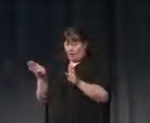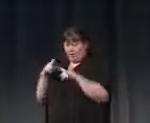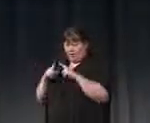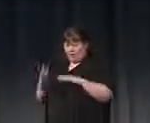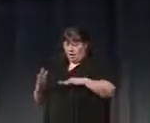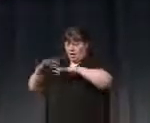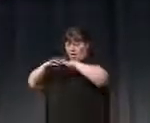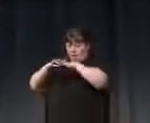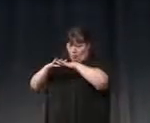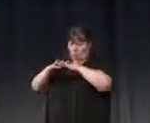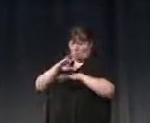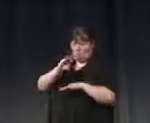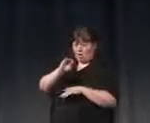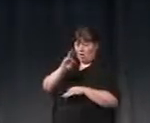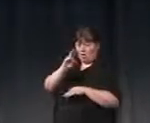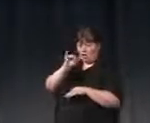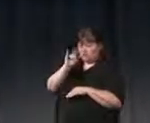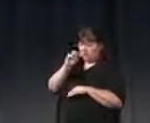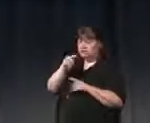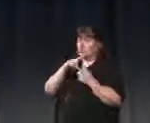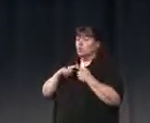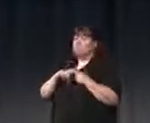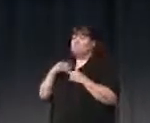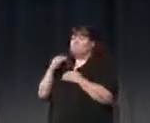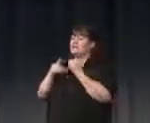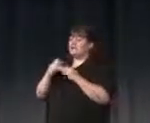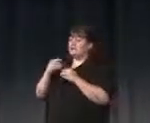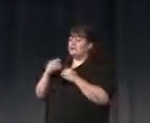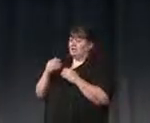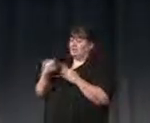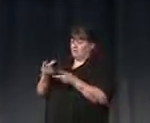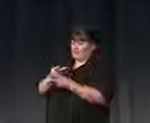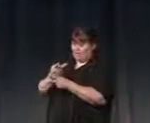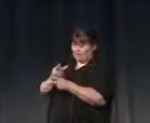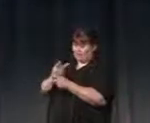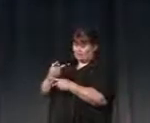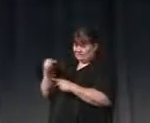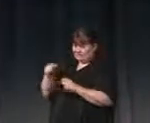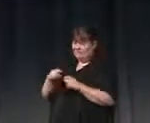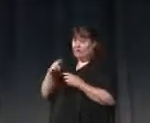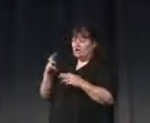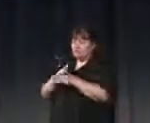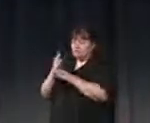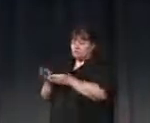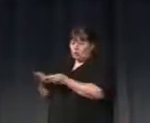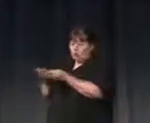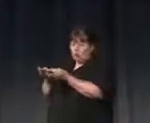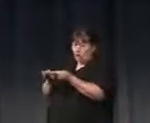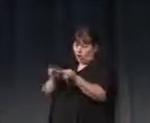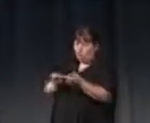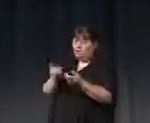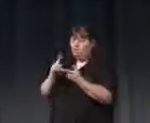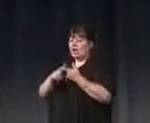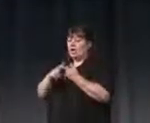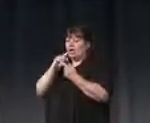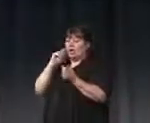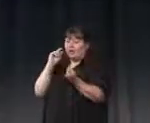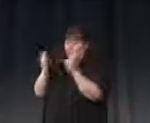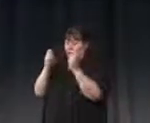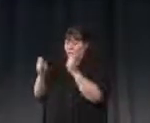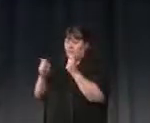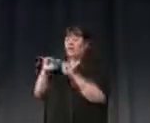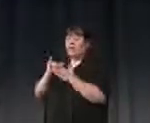with modulation. So signals could be processed and then used to modulate carrier waves. Alternately, certain types of modulation,